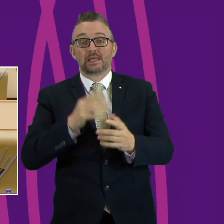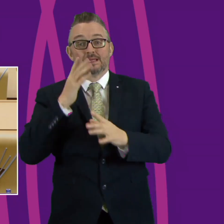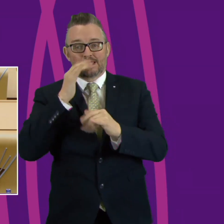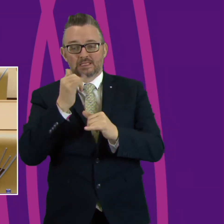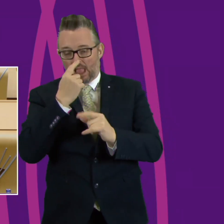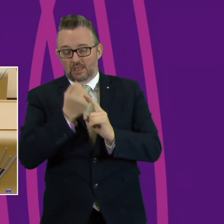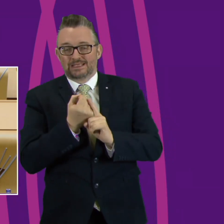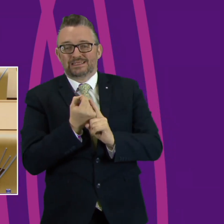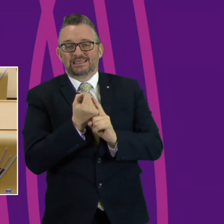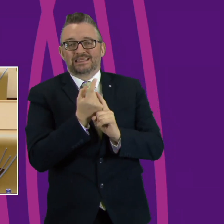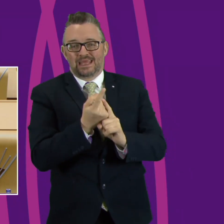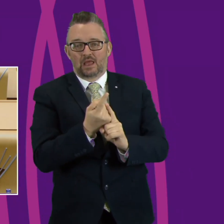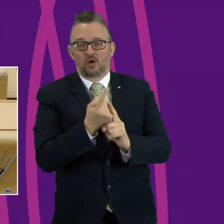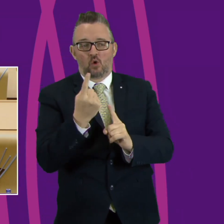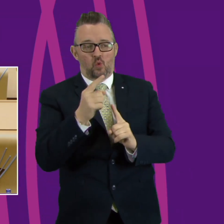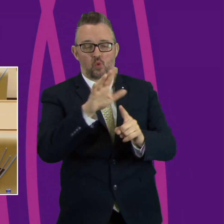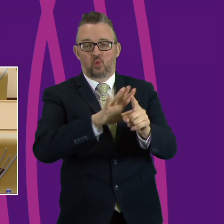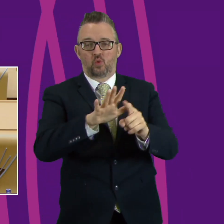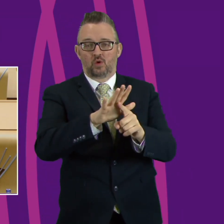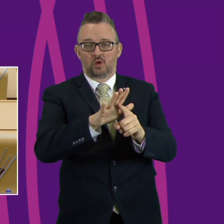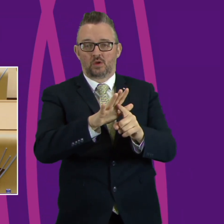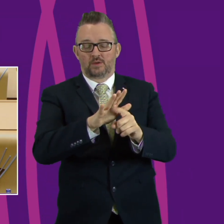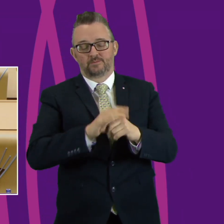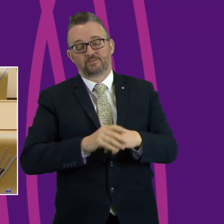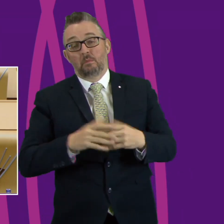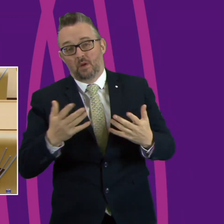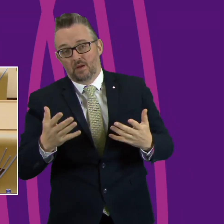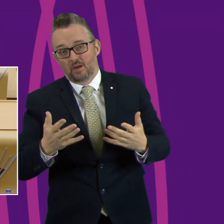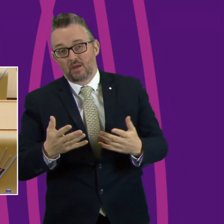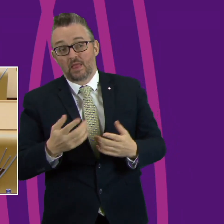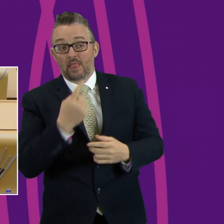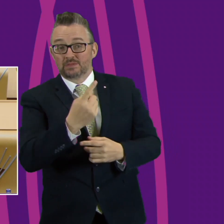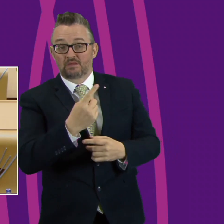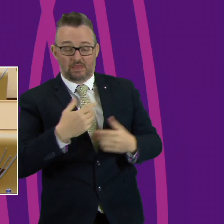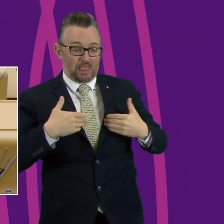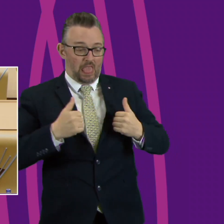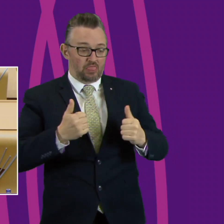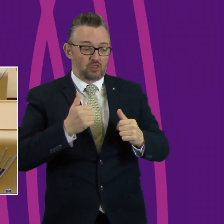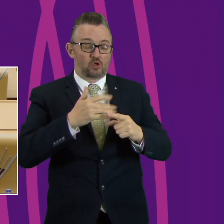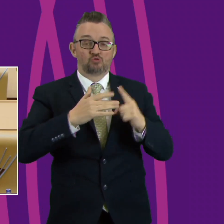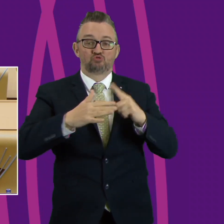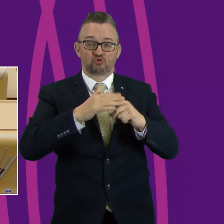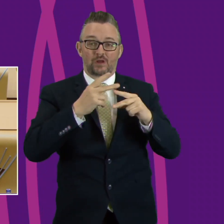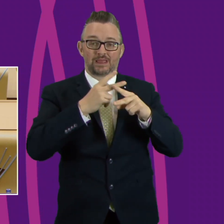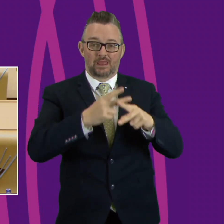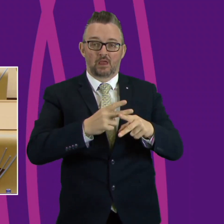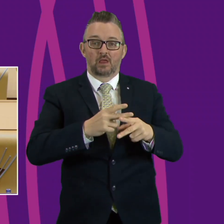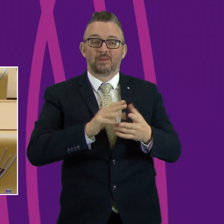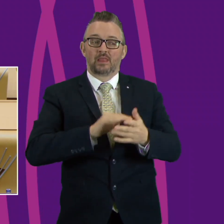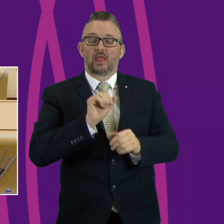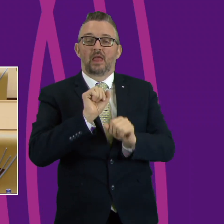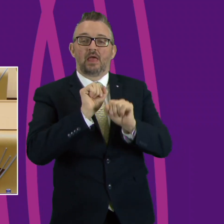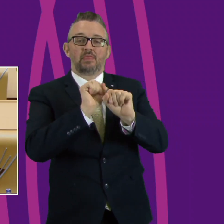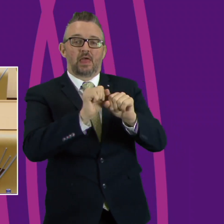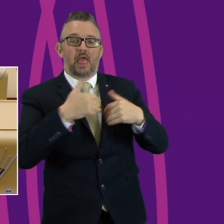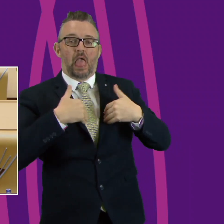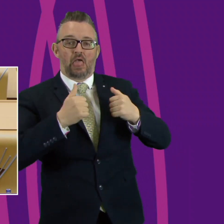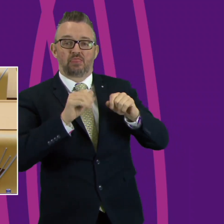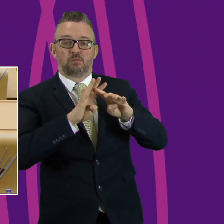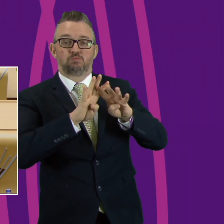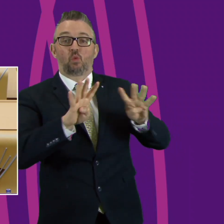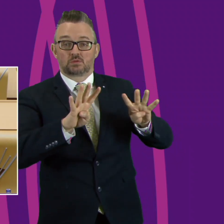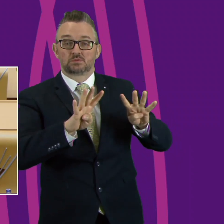to the individuals who require it. Of course, if they are health and social care workers, their health board will ensure that the